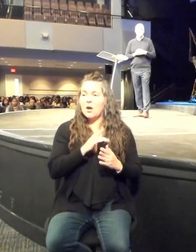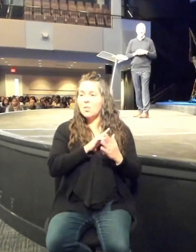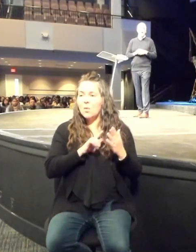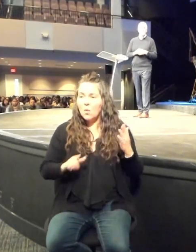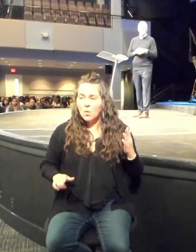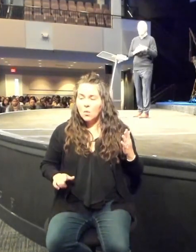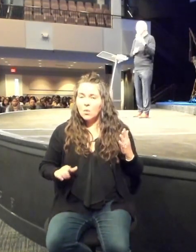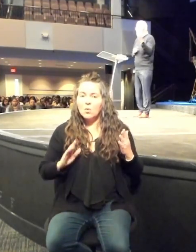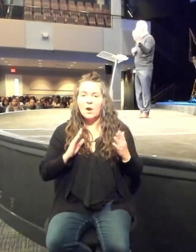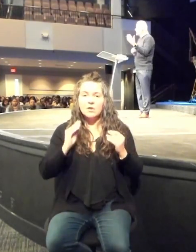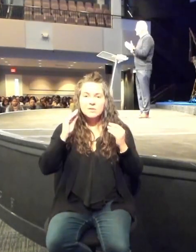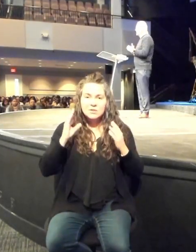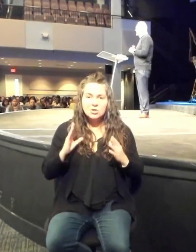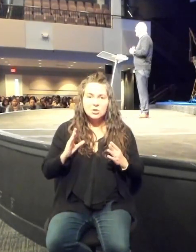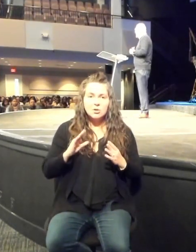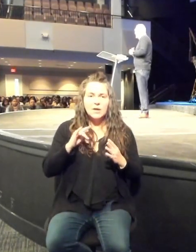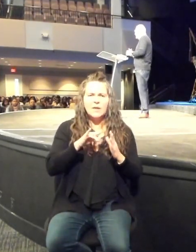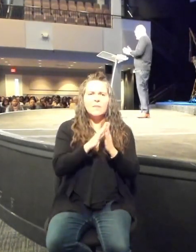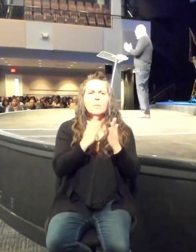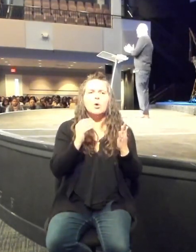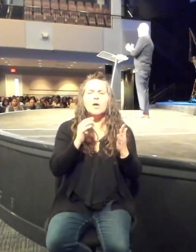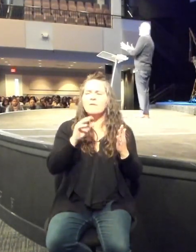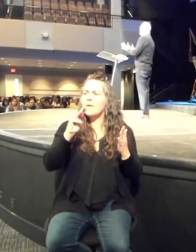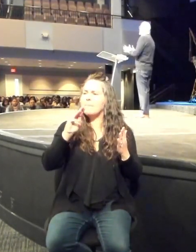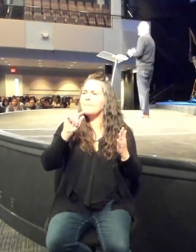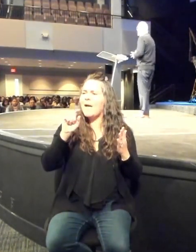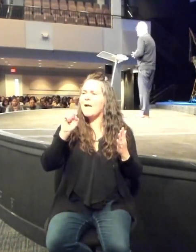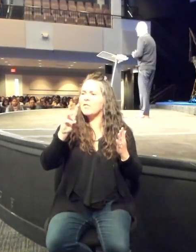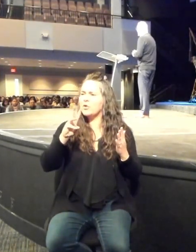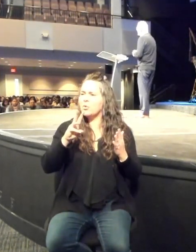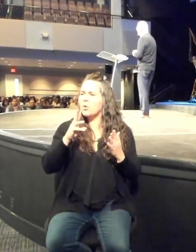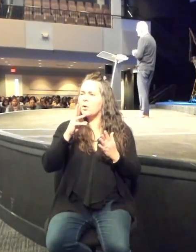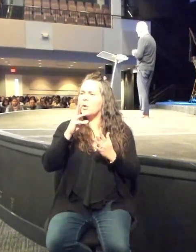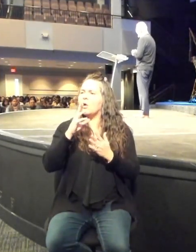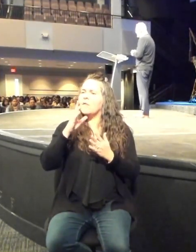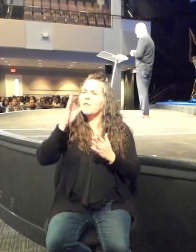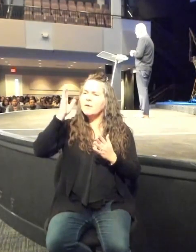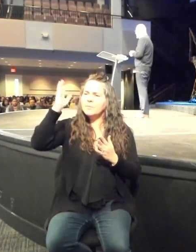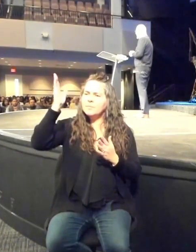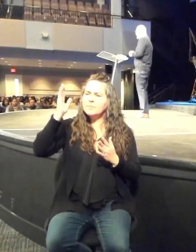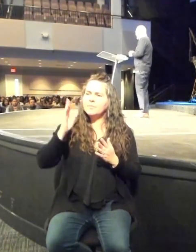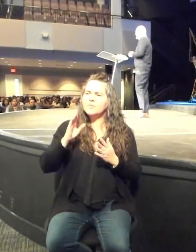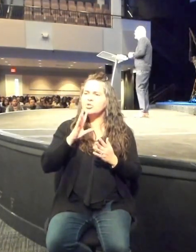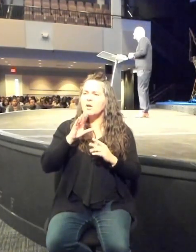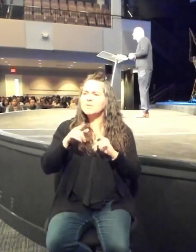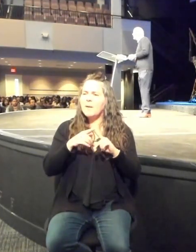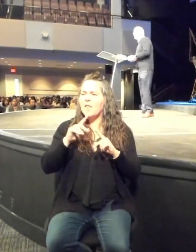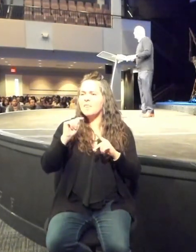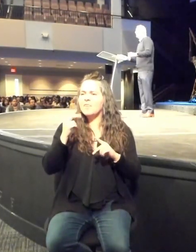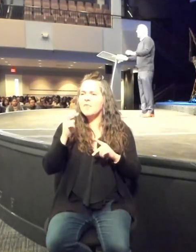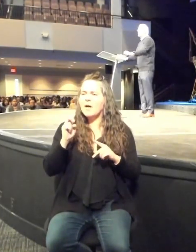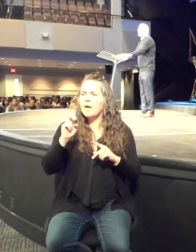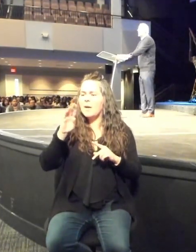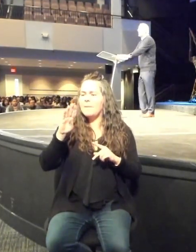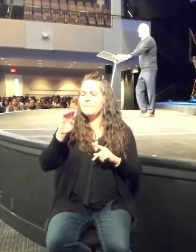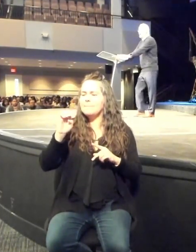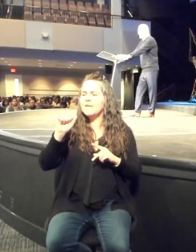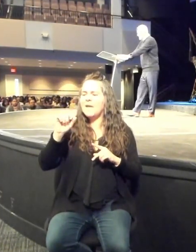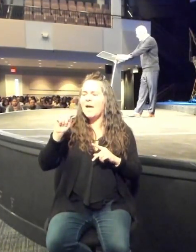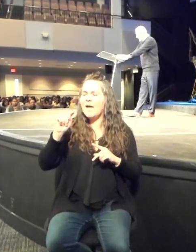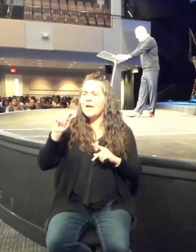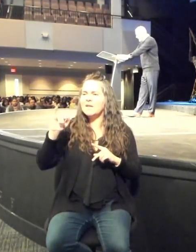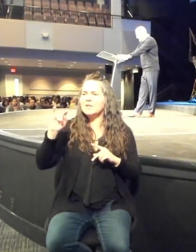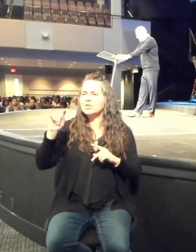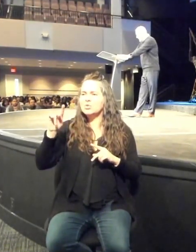the book of Matthew, and what's called the Sermon on the Mount, and that great portion of the Sermon on the Mount called the Beatitudes, he gives us these words in Matthew chapter 5,